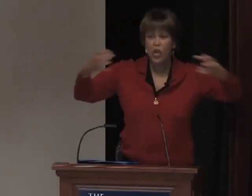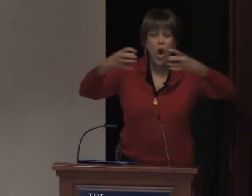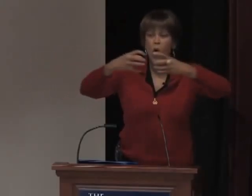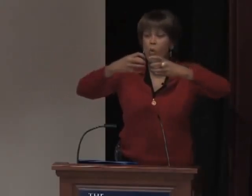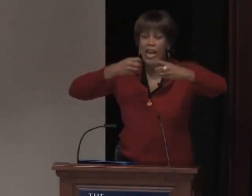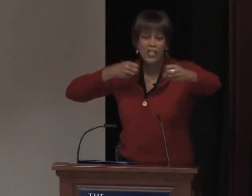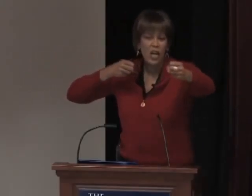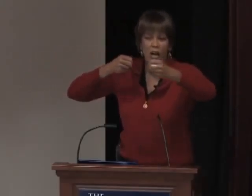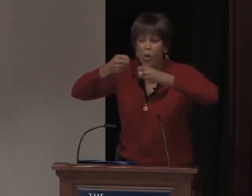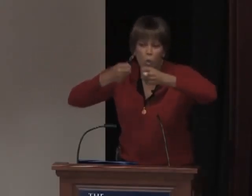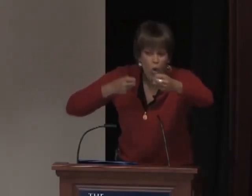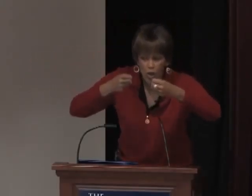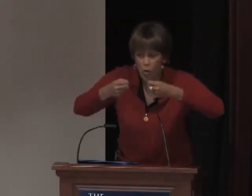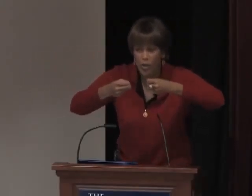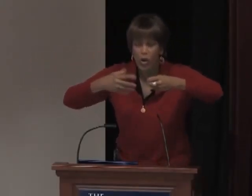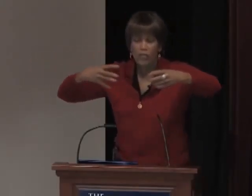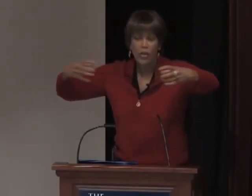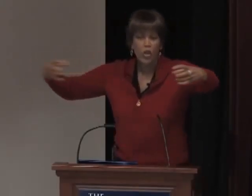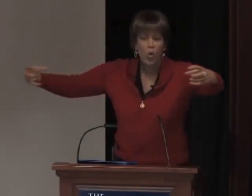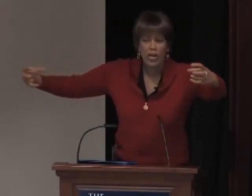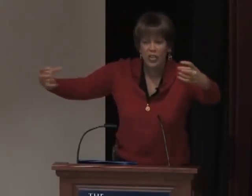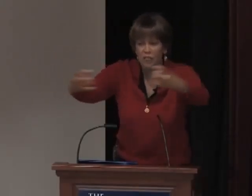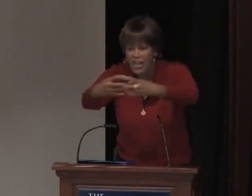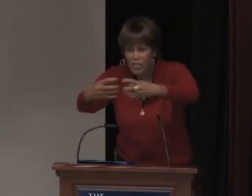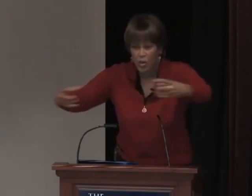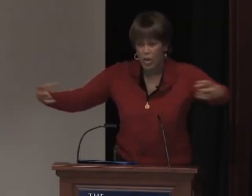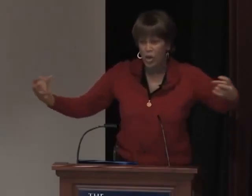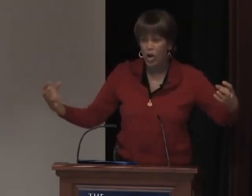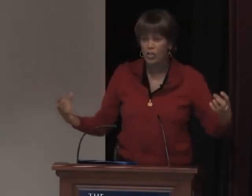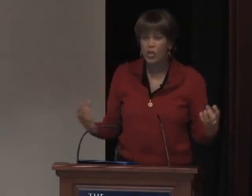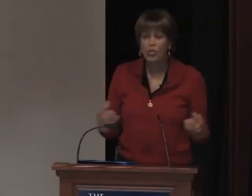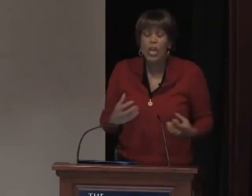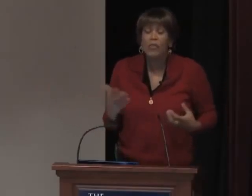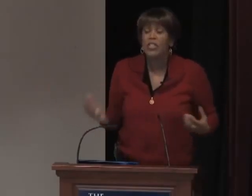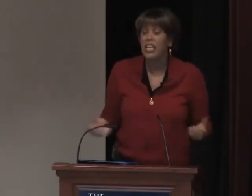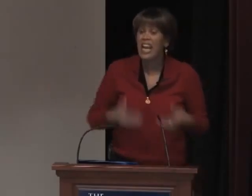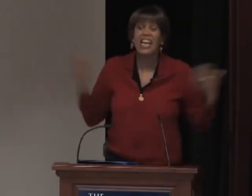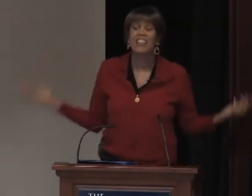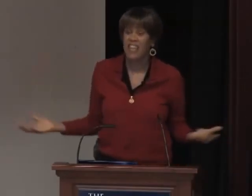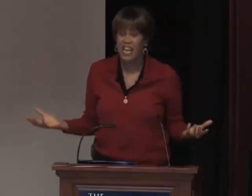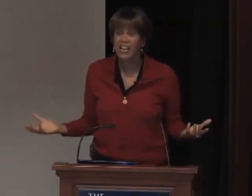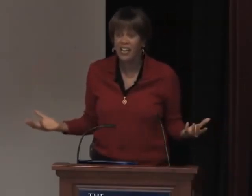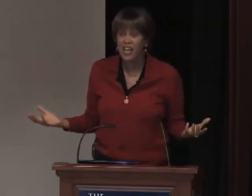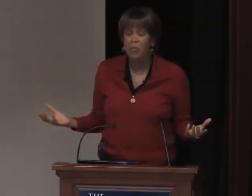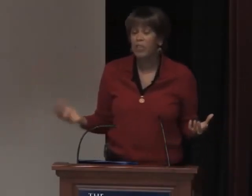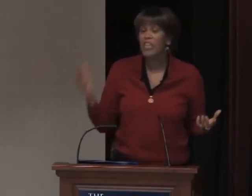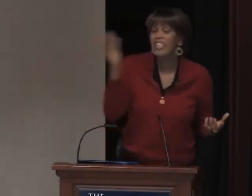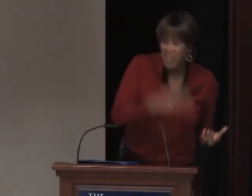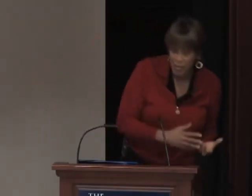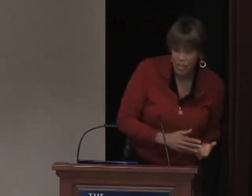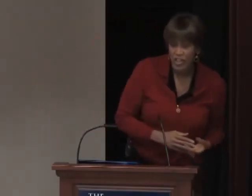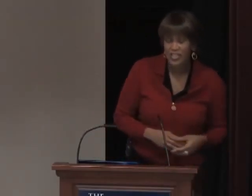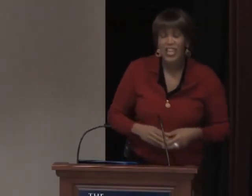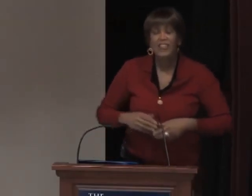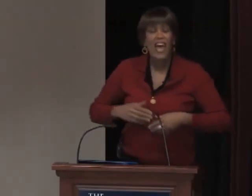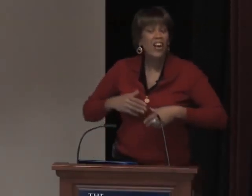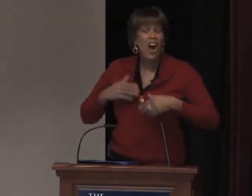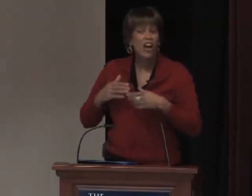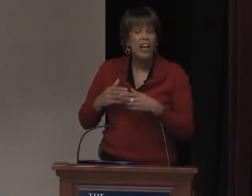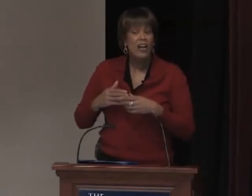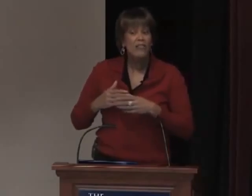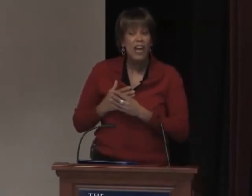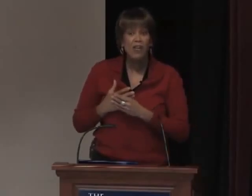There's always a war going on. There's always a fight going on. So you never see anything but these images